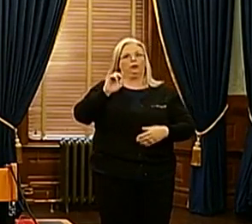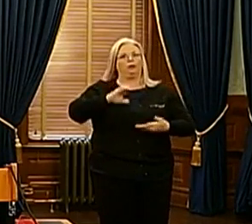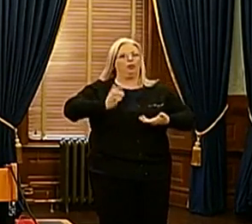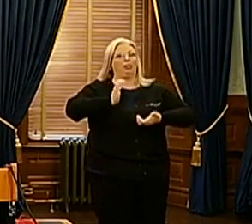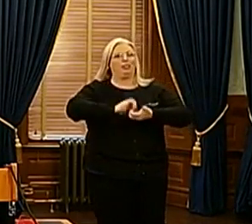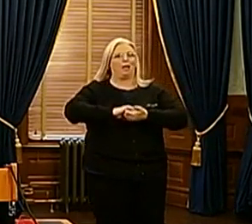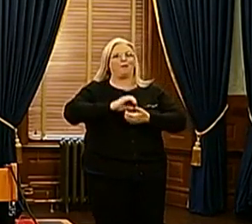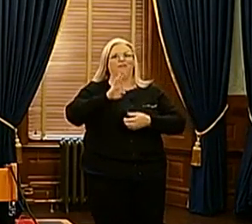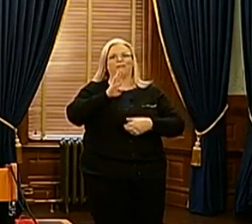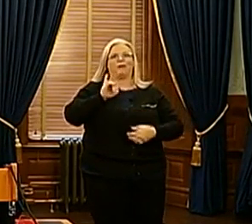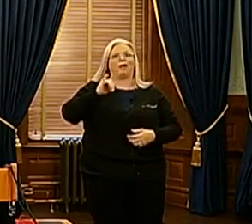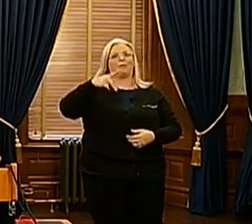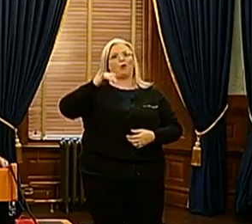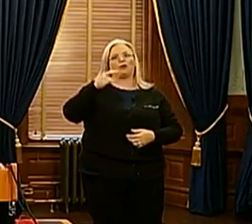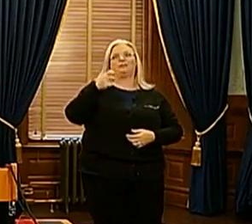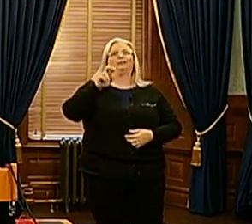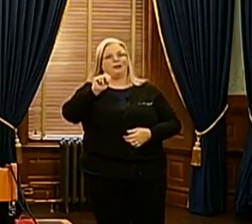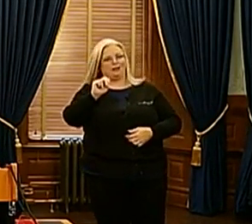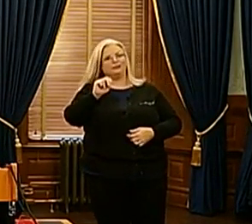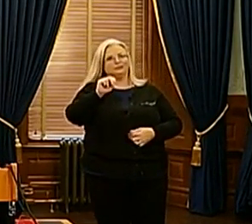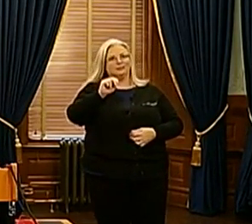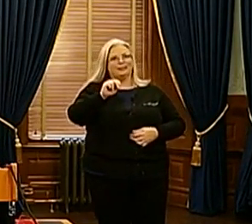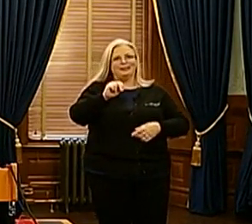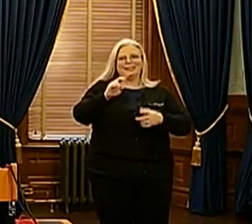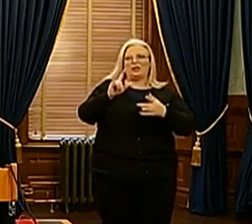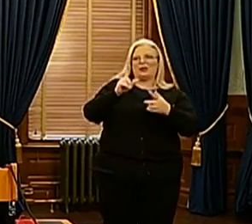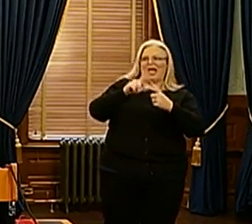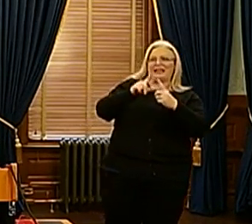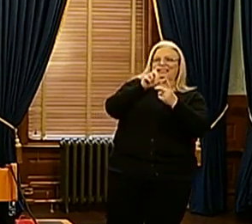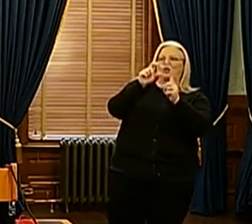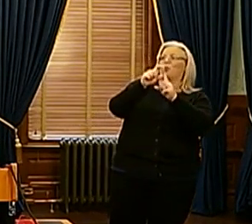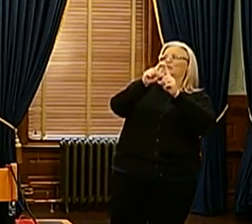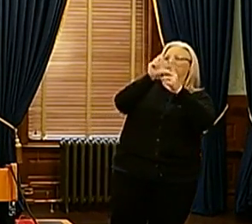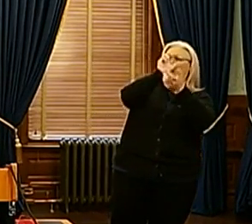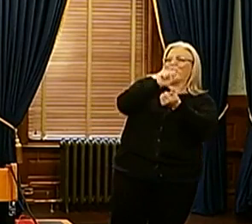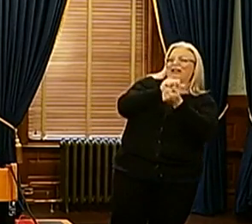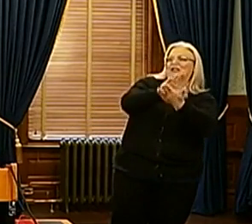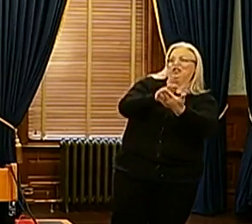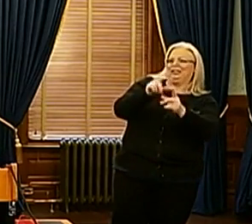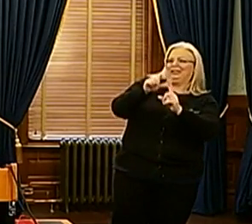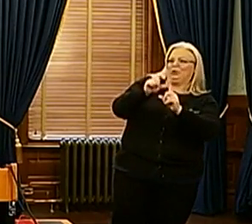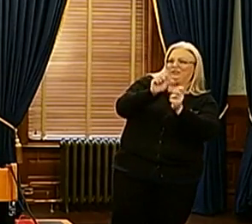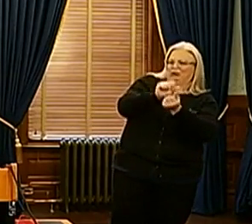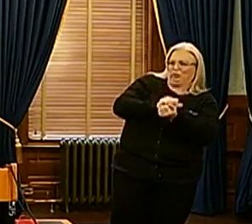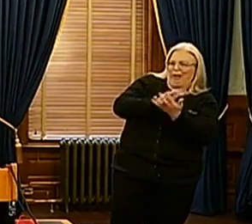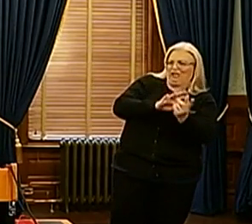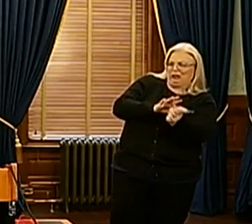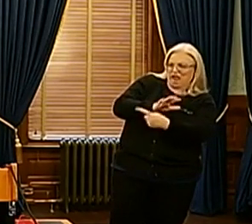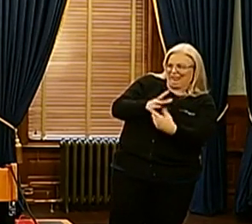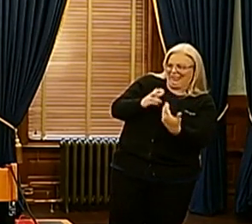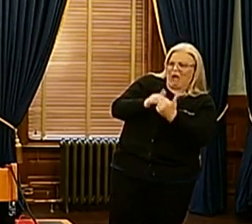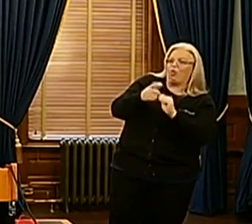Collaborative, bipartisan. Yes, it had strategy. Voluntary, all of that. Strategy. Yes.